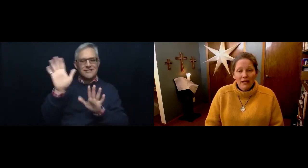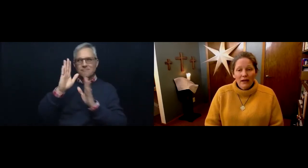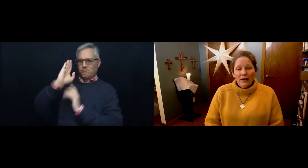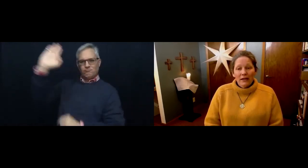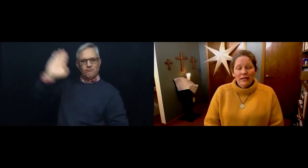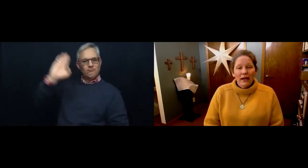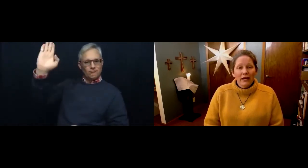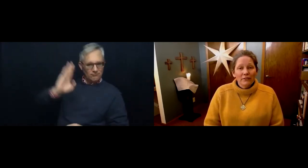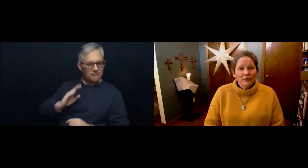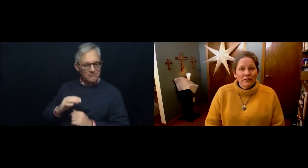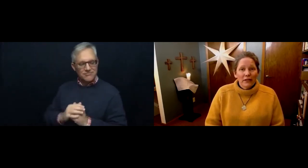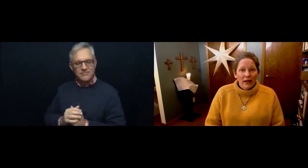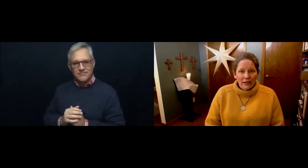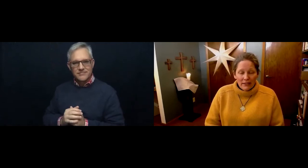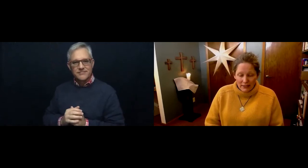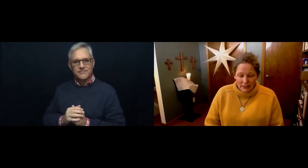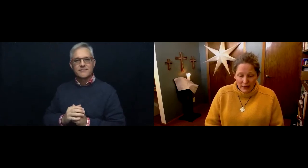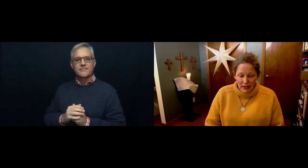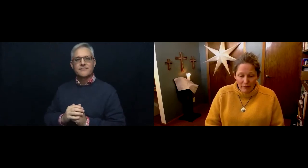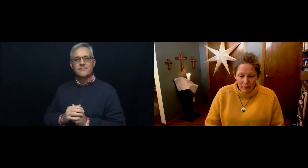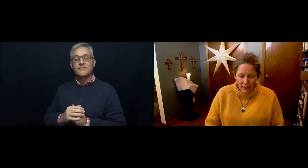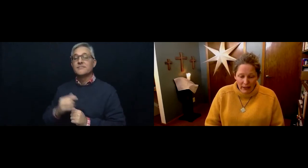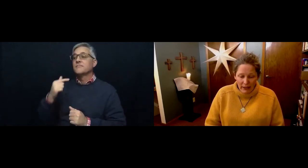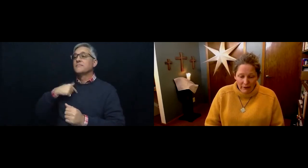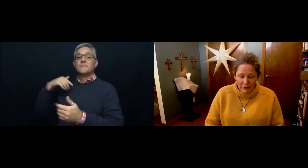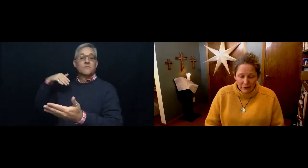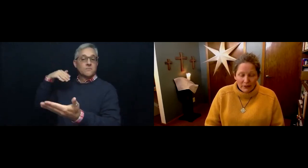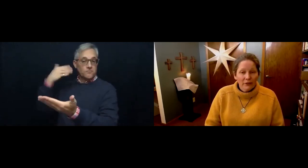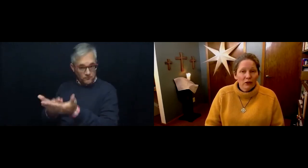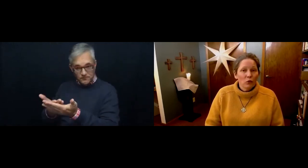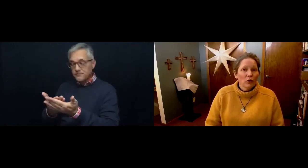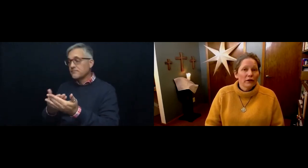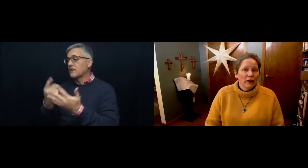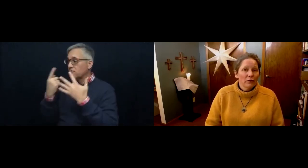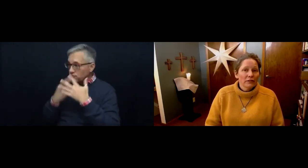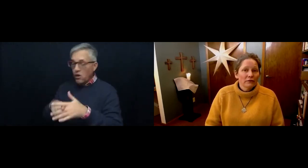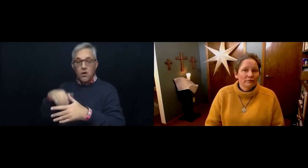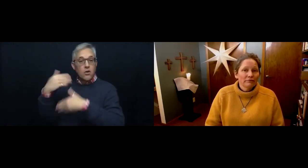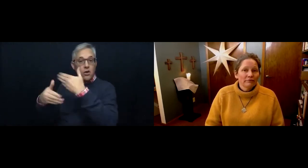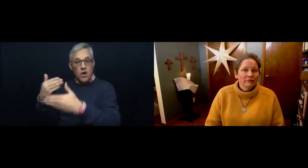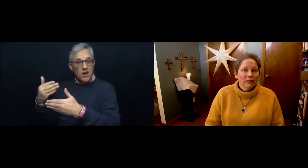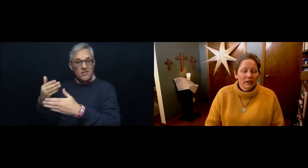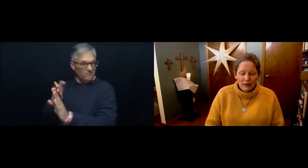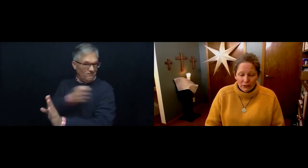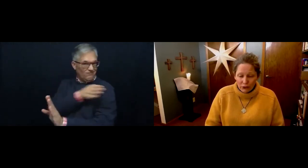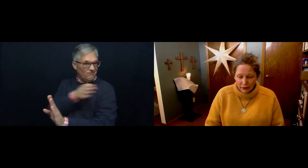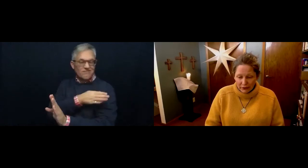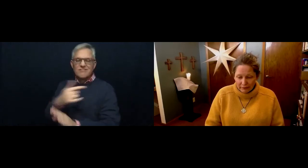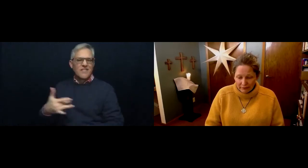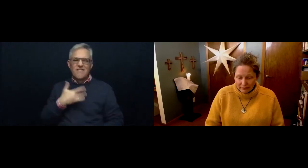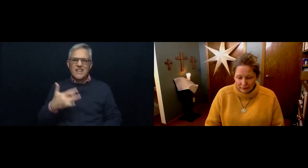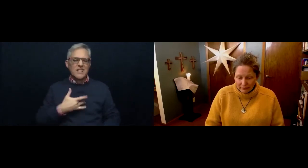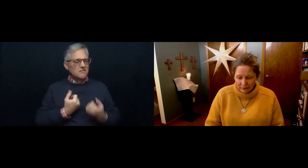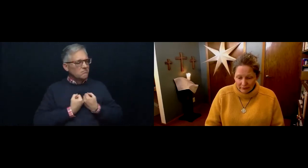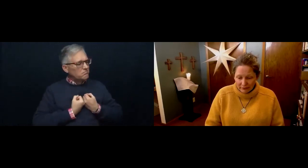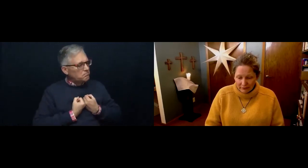Because as I entered that time away, I felt worn out and unsure.